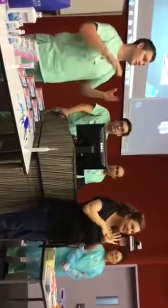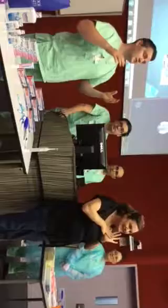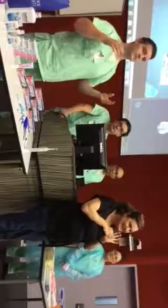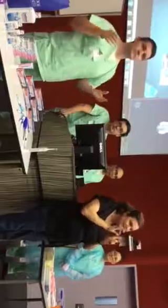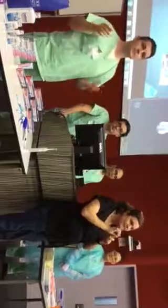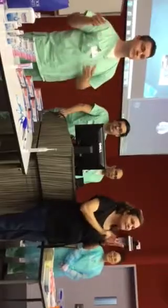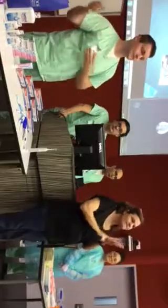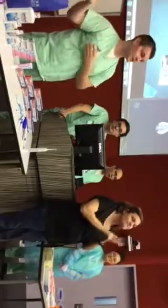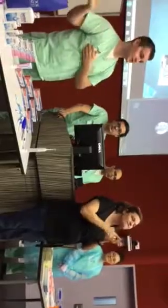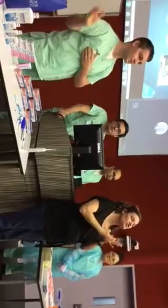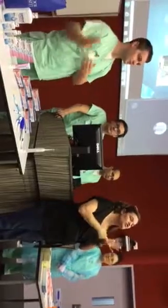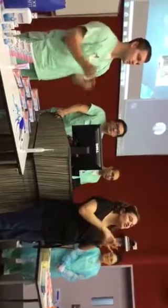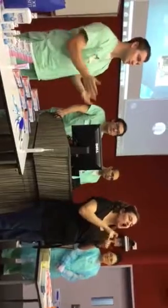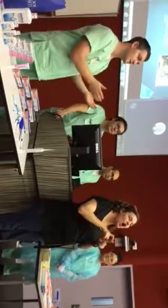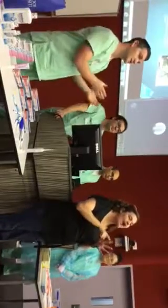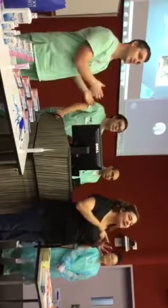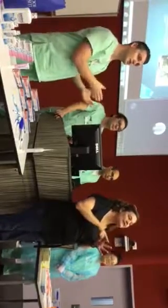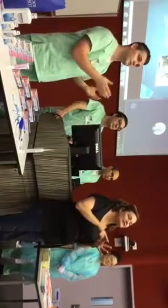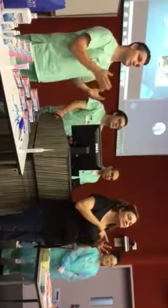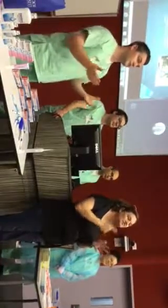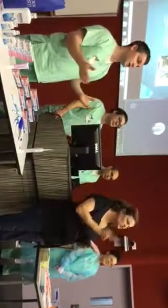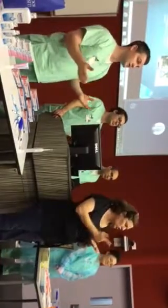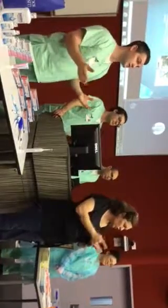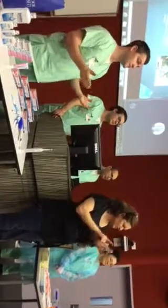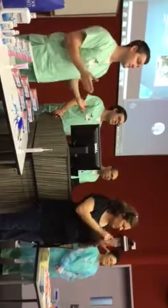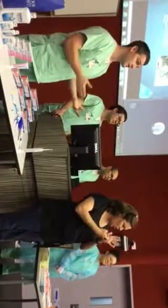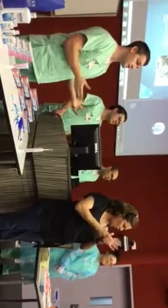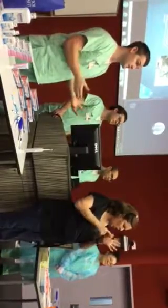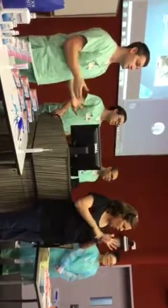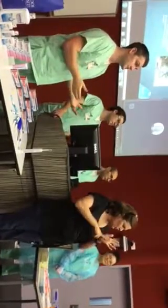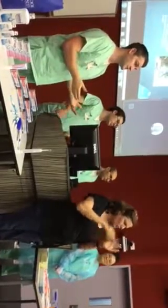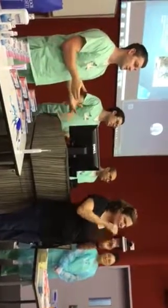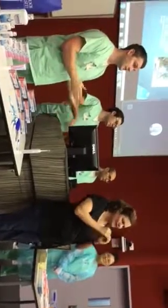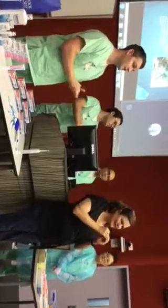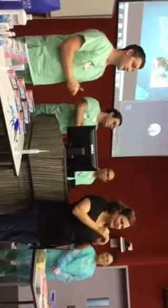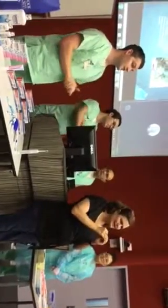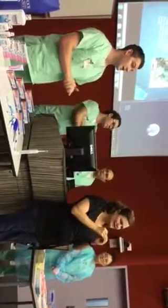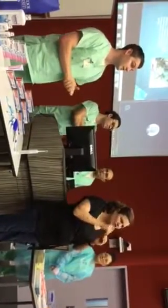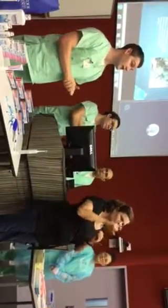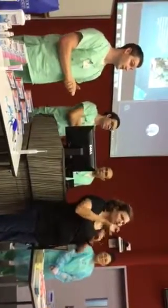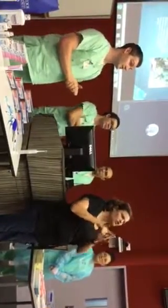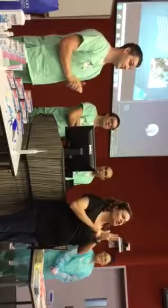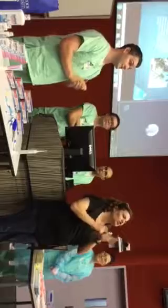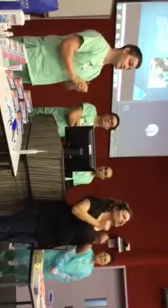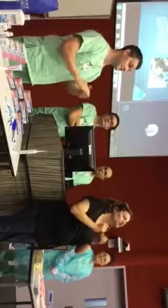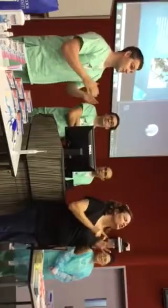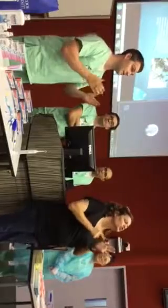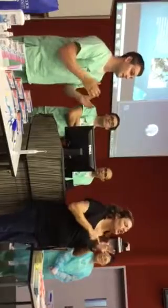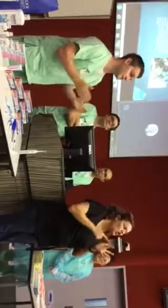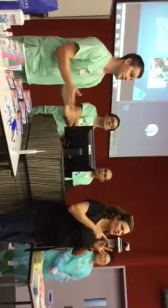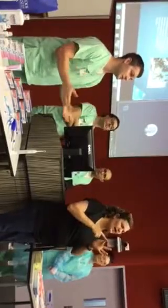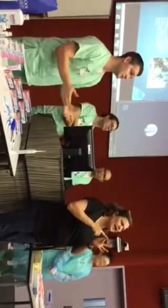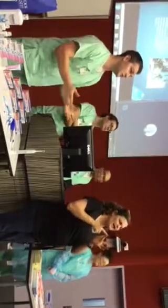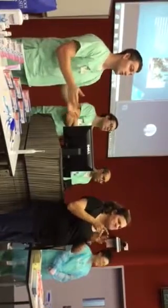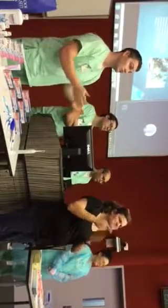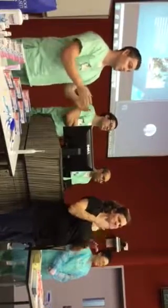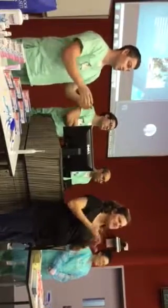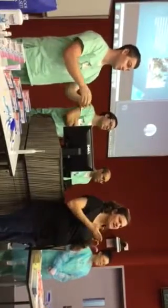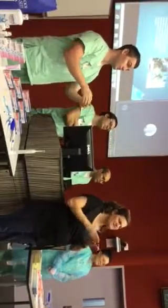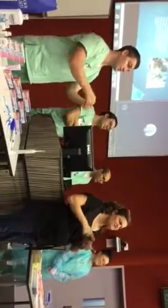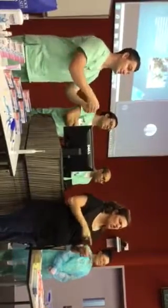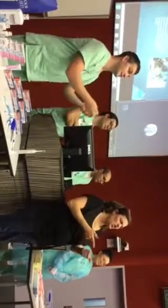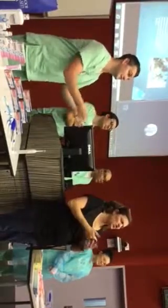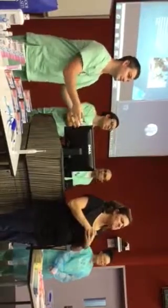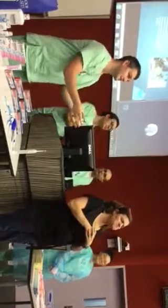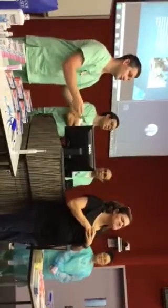Colgate, a lot of Oral-B, a lot of your brands, they follow this. I don't have a specific recommendation